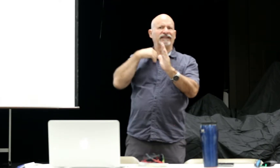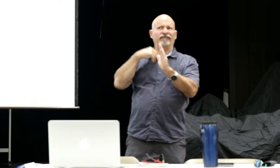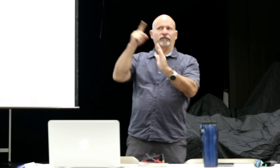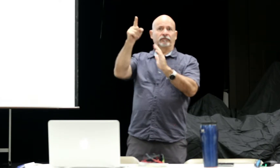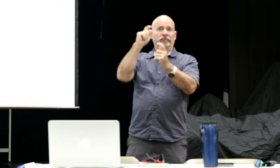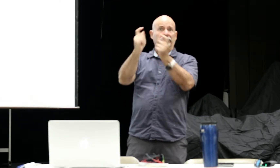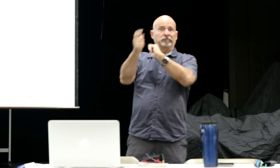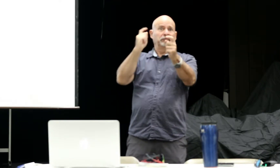order.